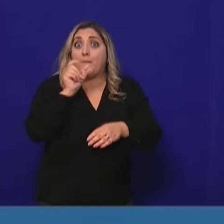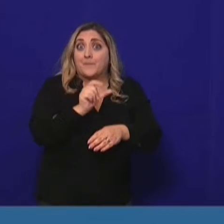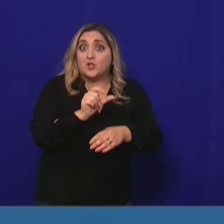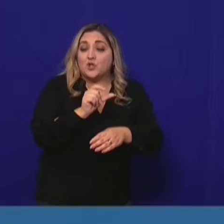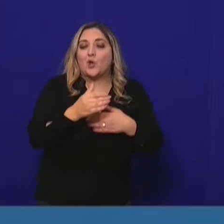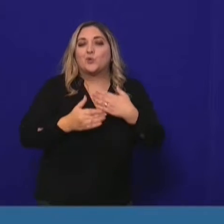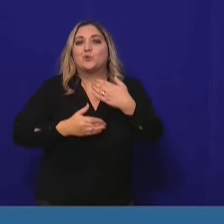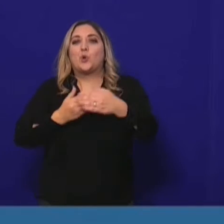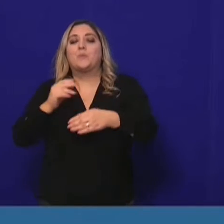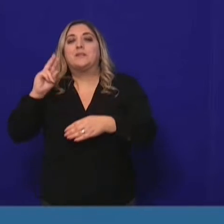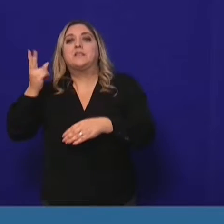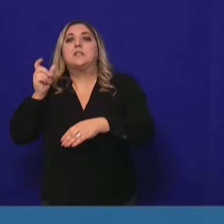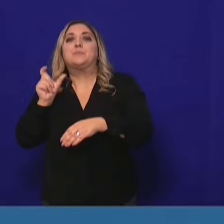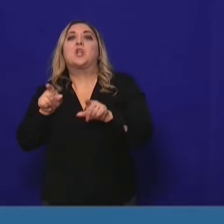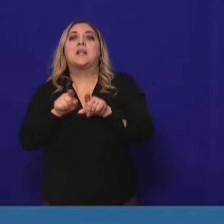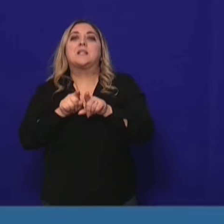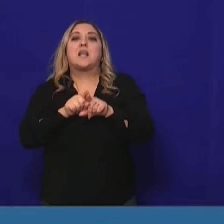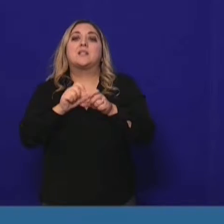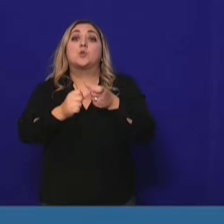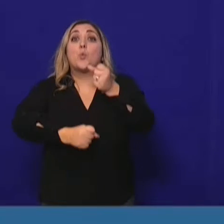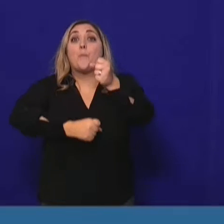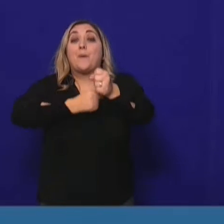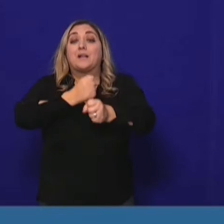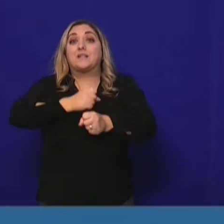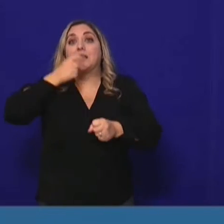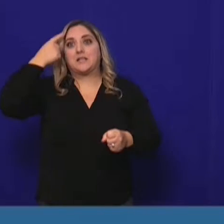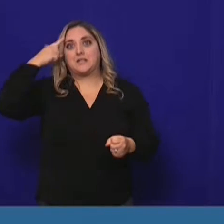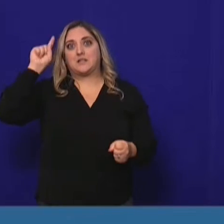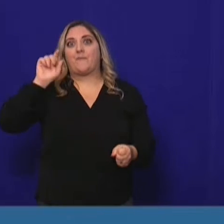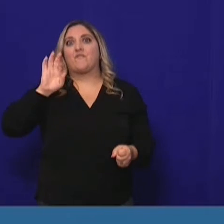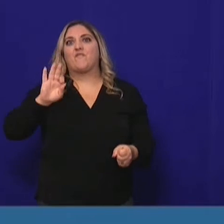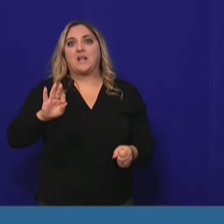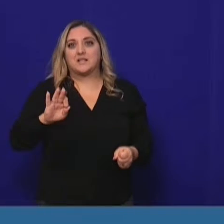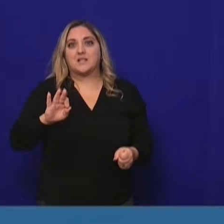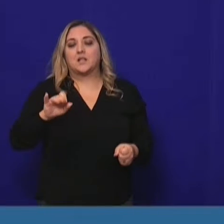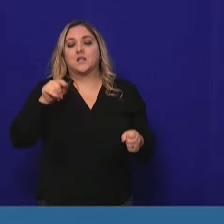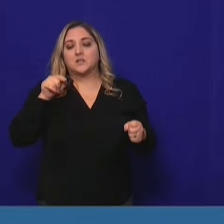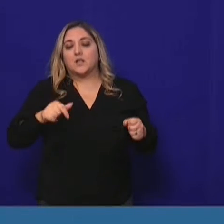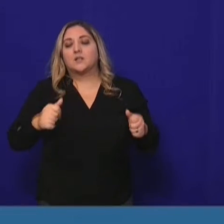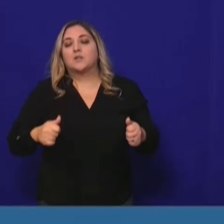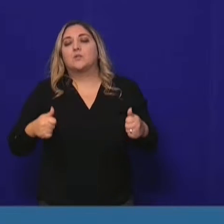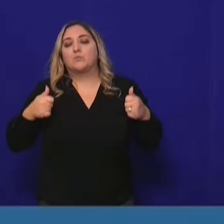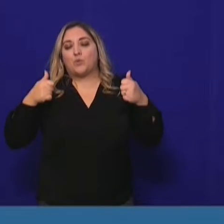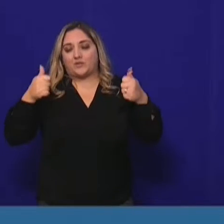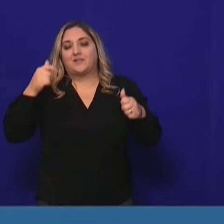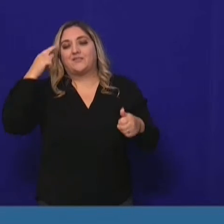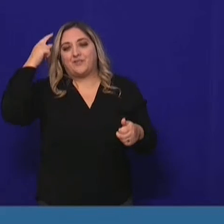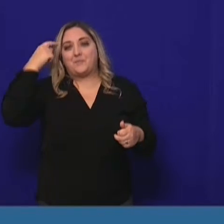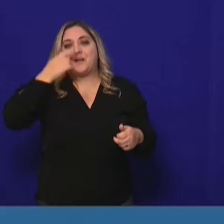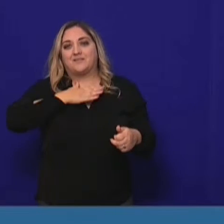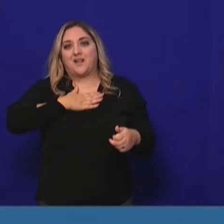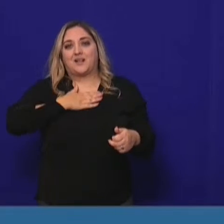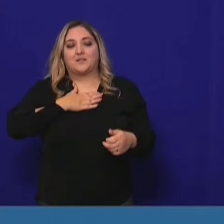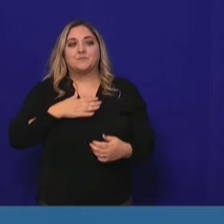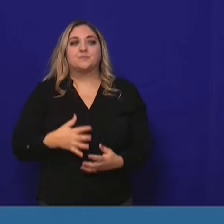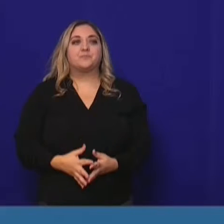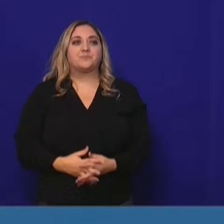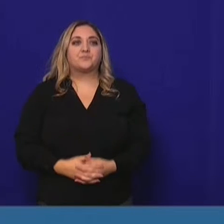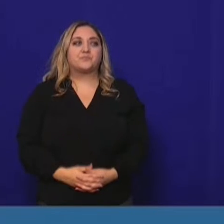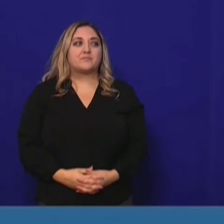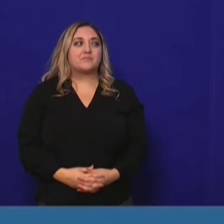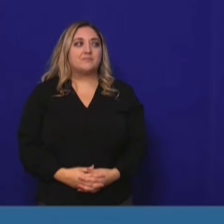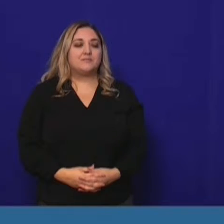inti t-tieni doża ħatkun l-istess tal-Pfizer. Dan huwa punt li huwa importanti ħafna u dan qiegħed hemmhekk ukoll fil-pjan tagħna.